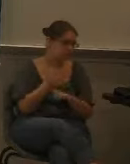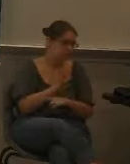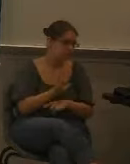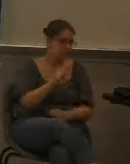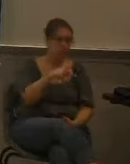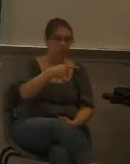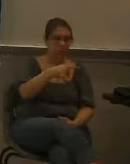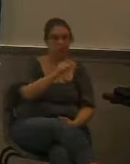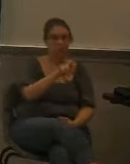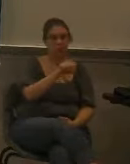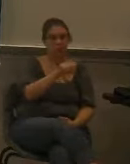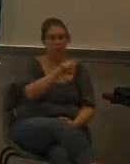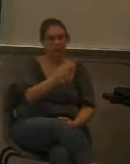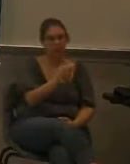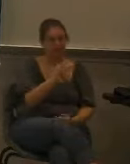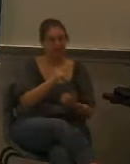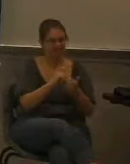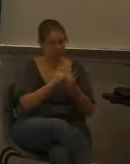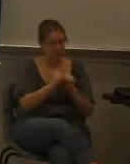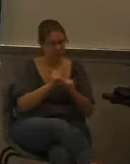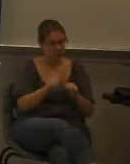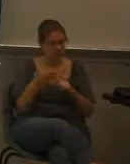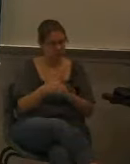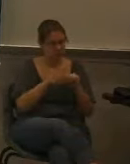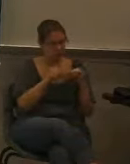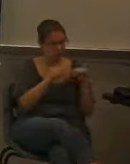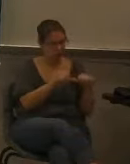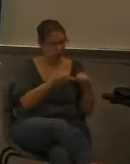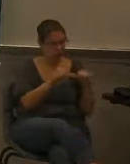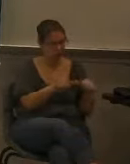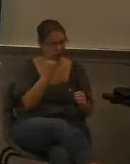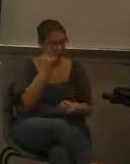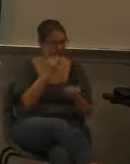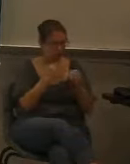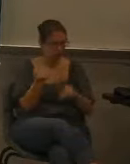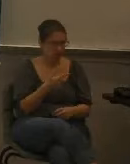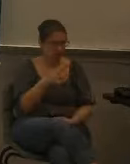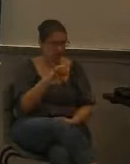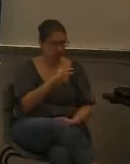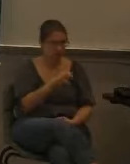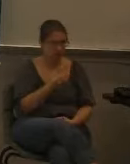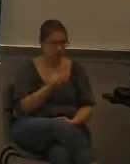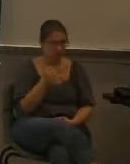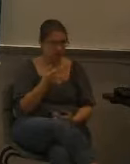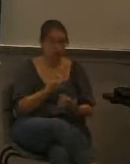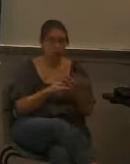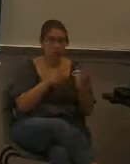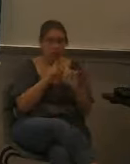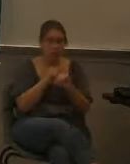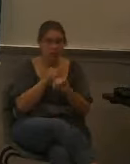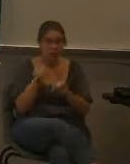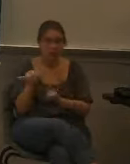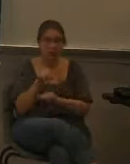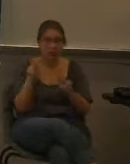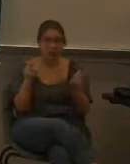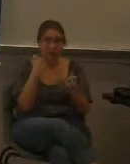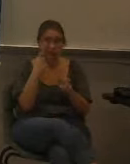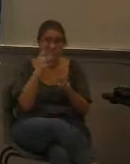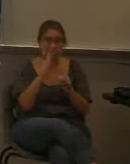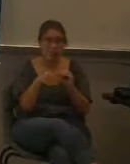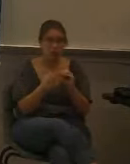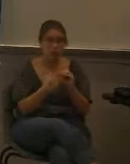the paradox is, how can these fish be persisting if they're going to eat up all the biomass? What's the answer? It's the same issue we just talked